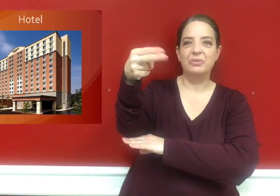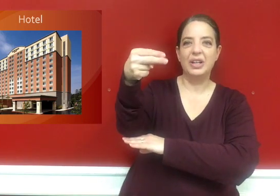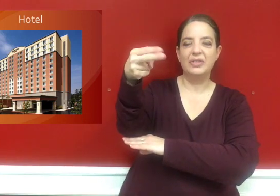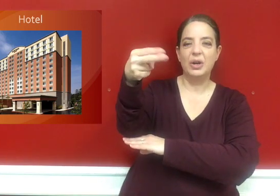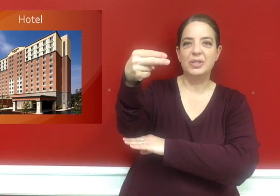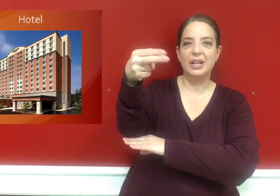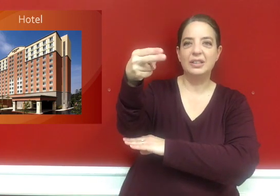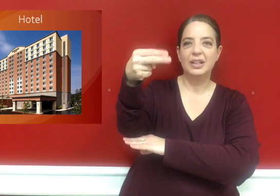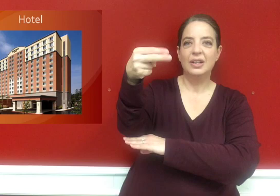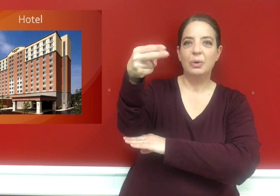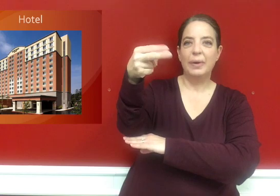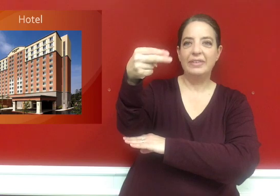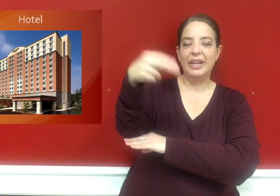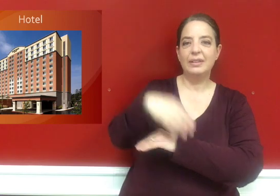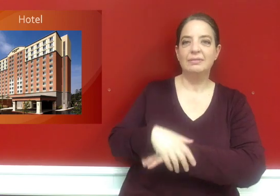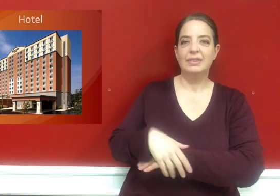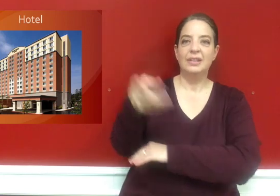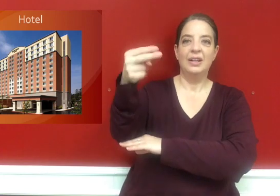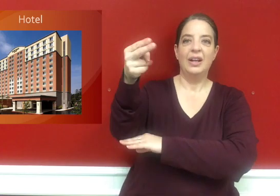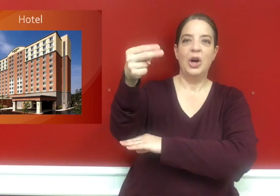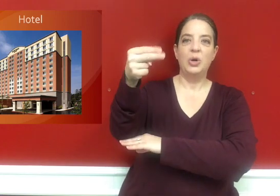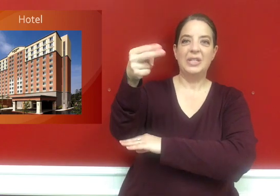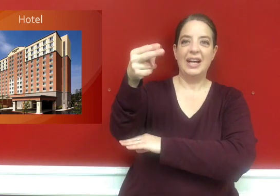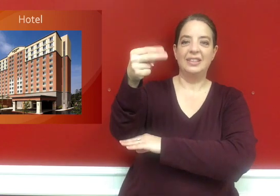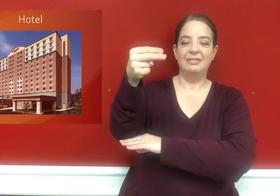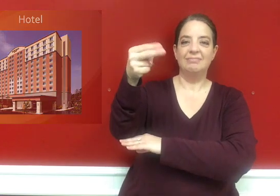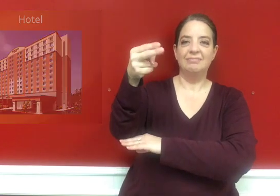front of the hotel waving. Hotel.